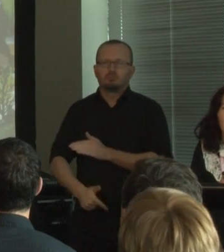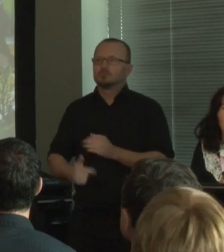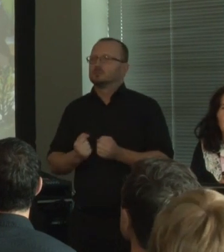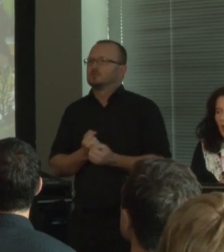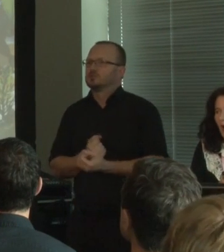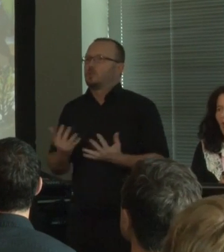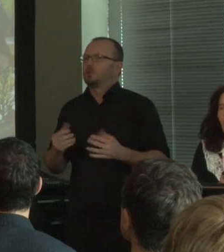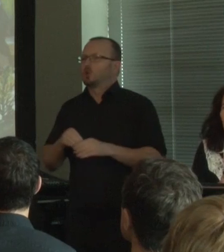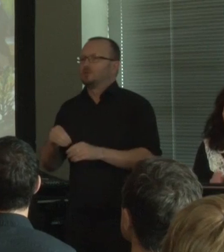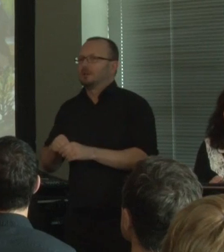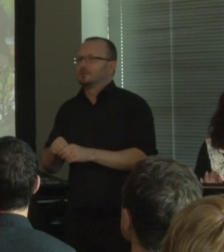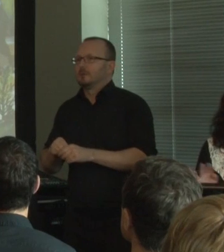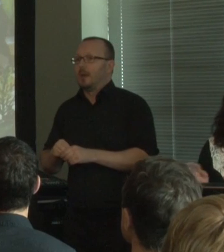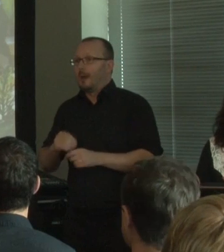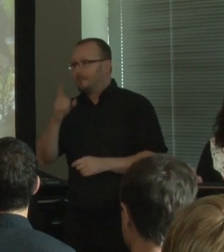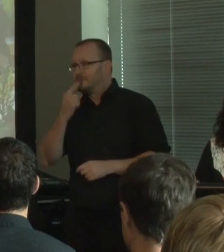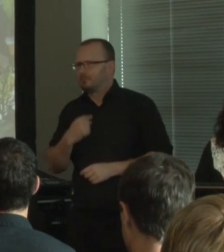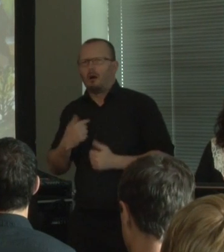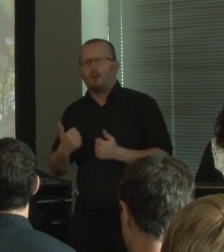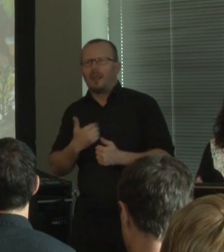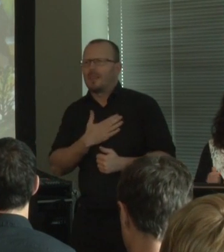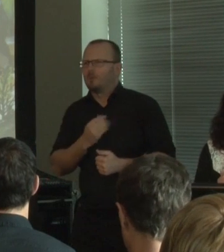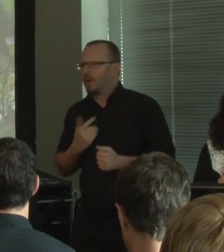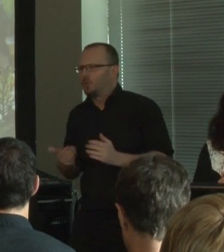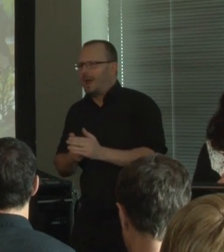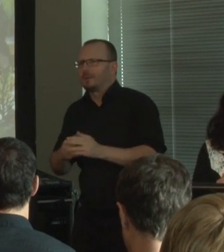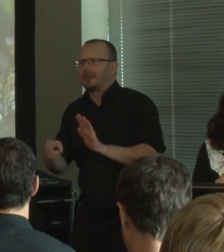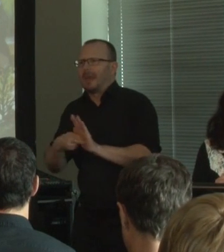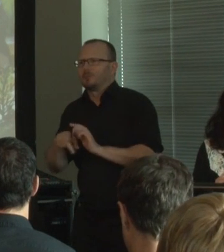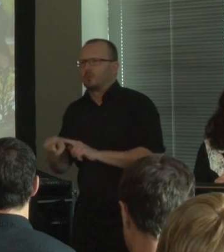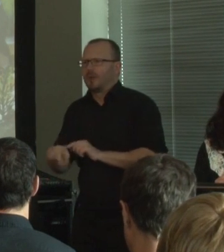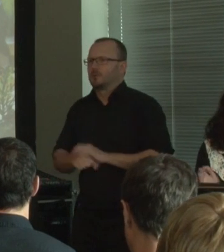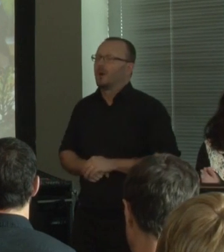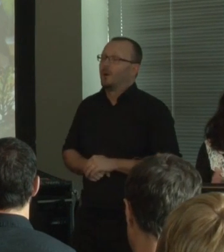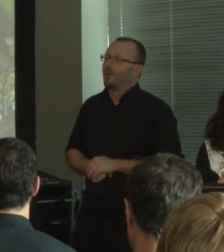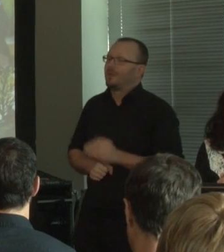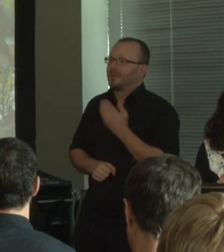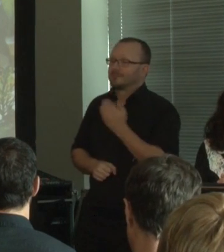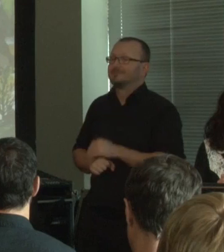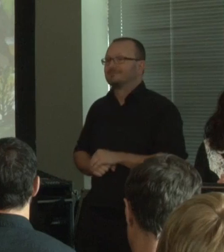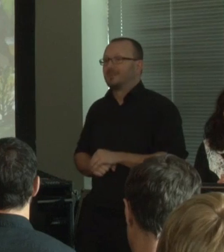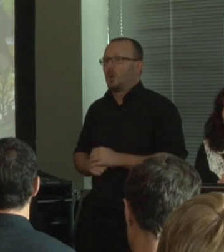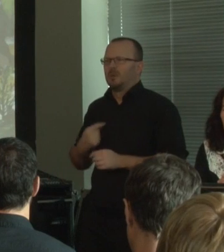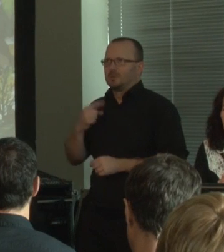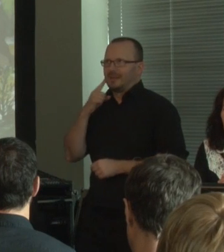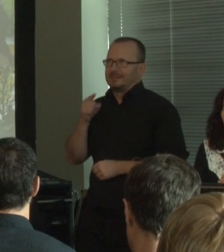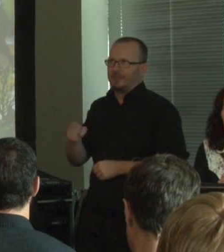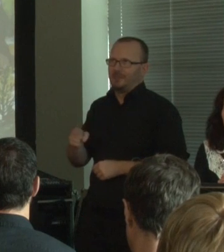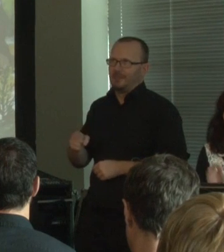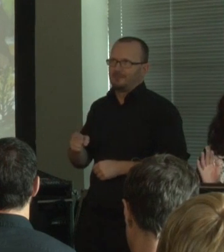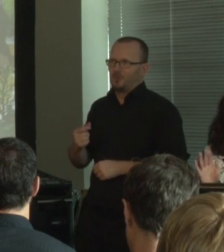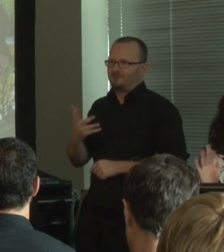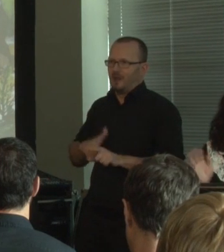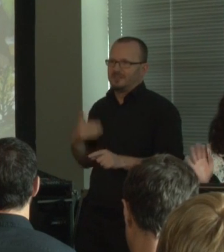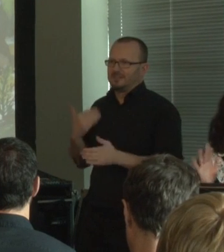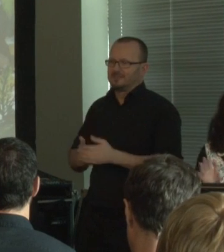interesting we're finding is people going, oh, we love the way you've added the labels onto that thing. And we're going, oh, that's nice. Yeah. And we don't tell them, but it's been there since opening. Oh, we